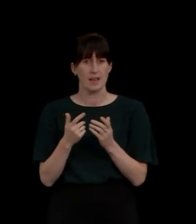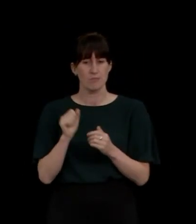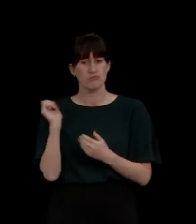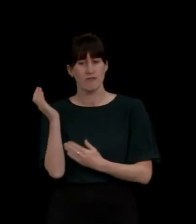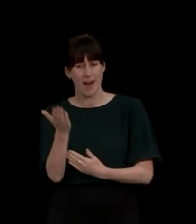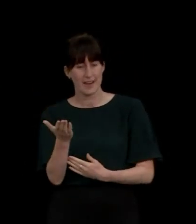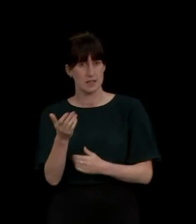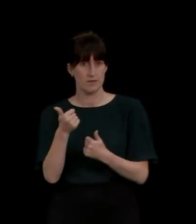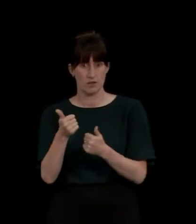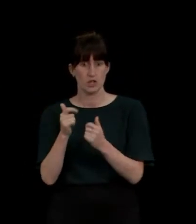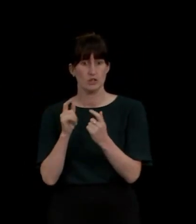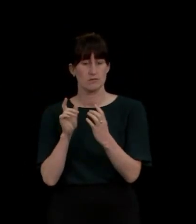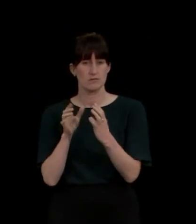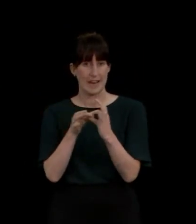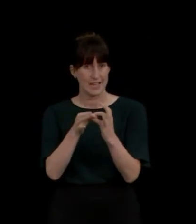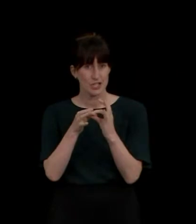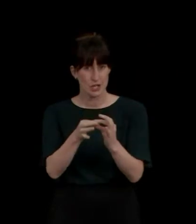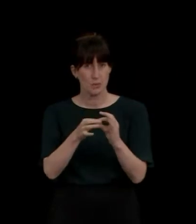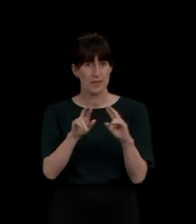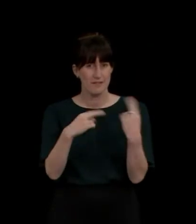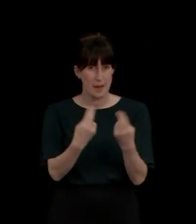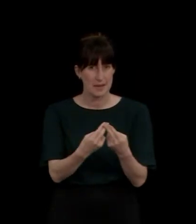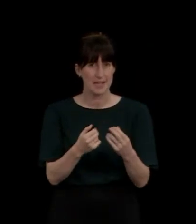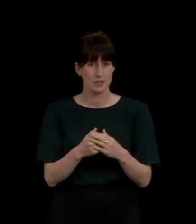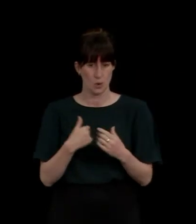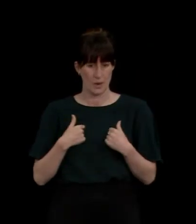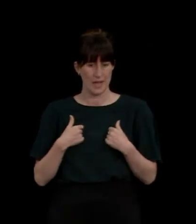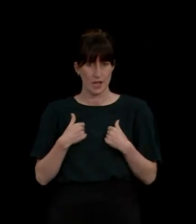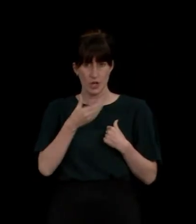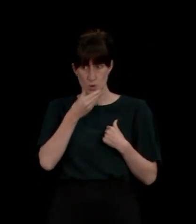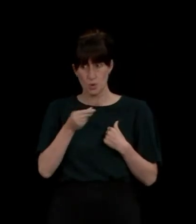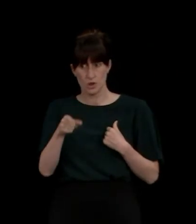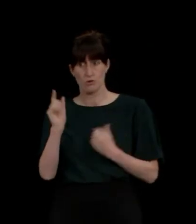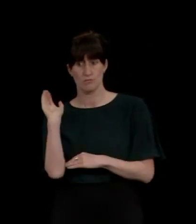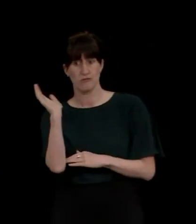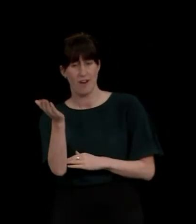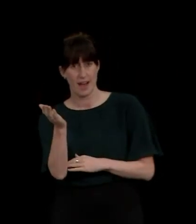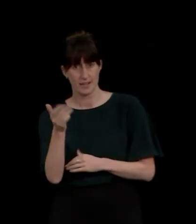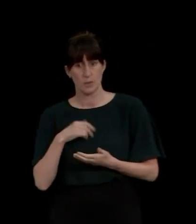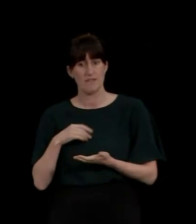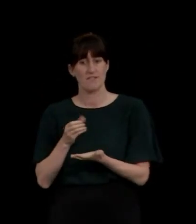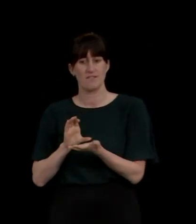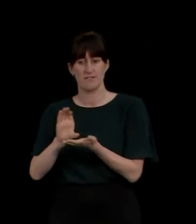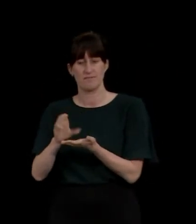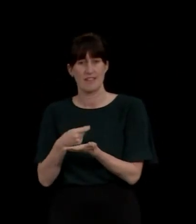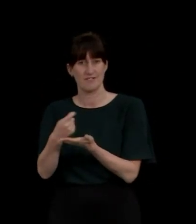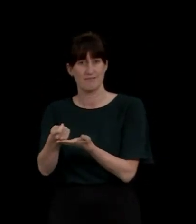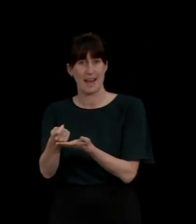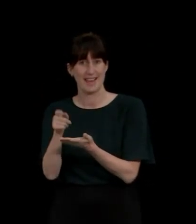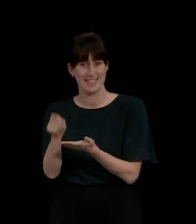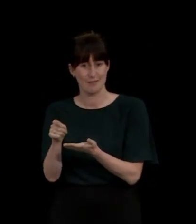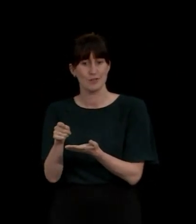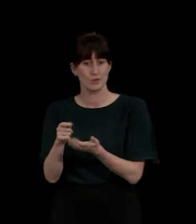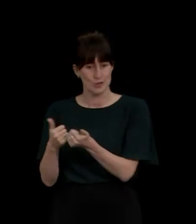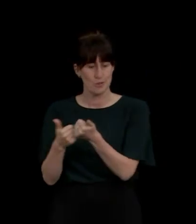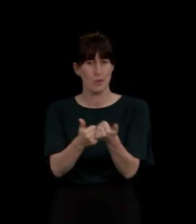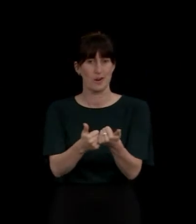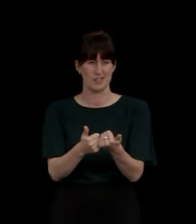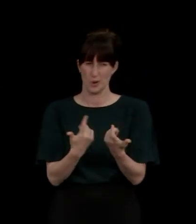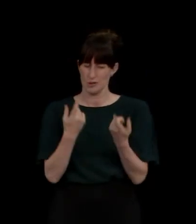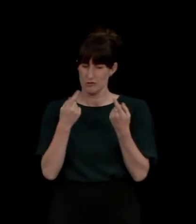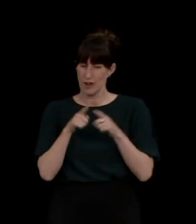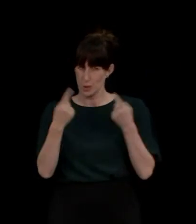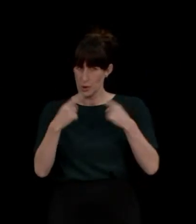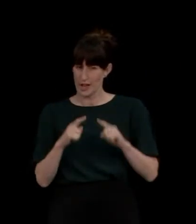and relationships with family, and so we've been very proactively using them and funding them to support the response. So we'll see if we can weed out what's going